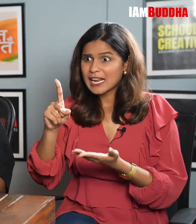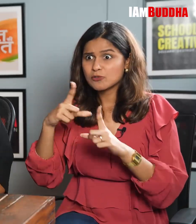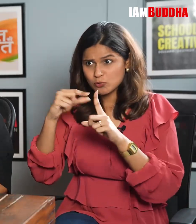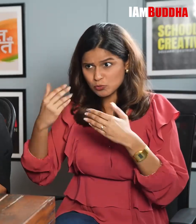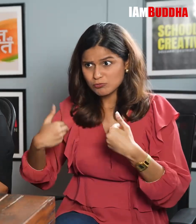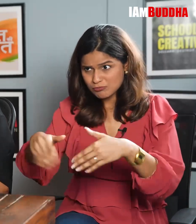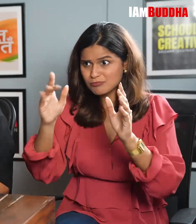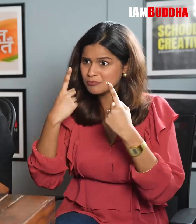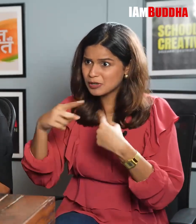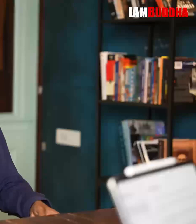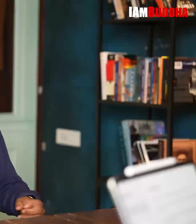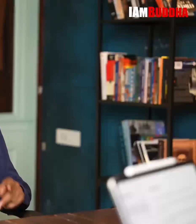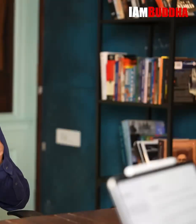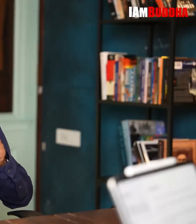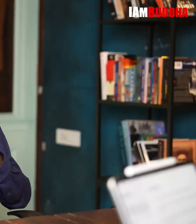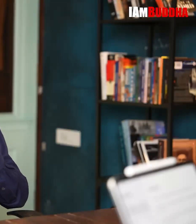do?